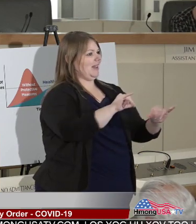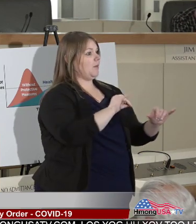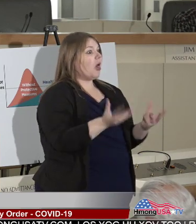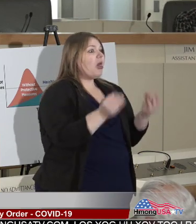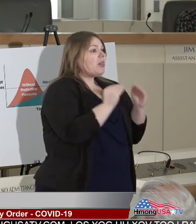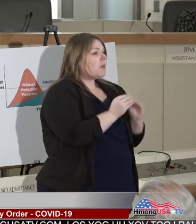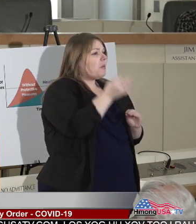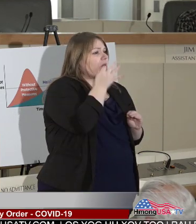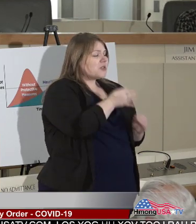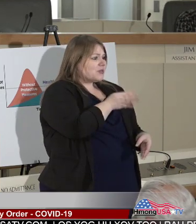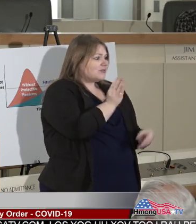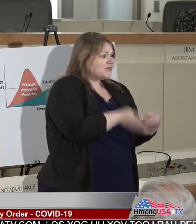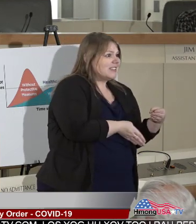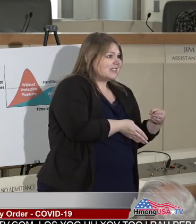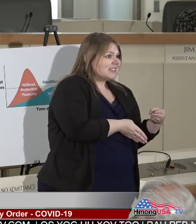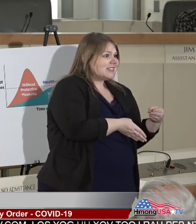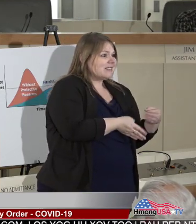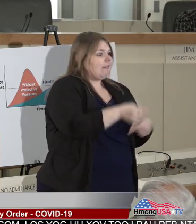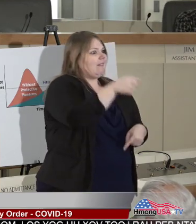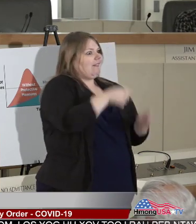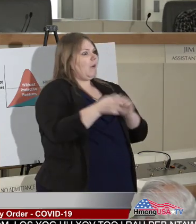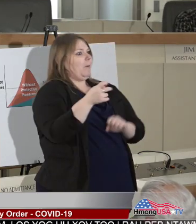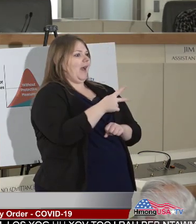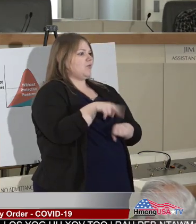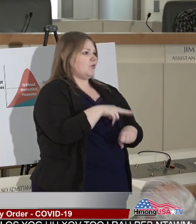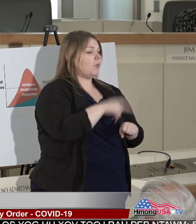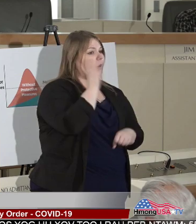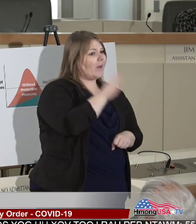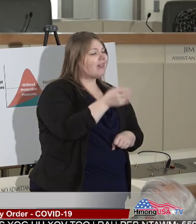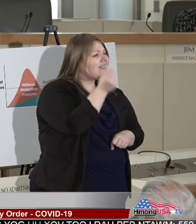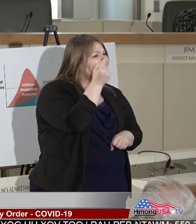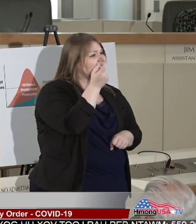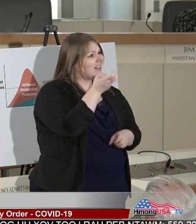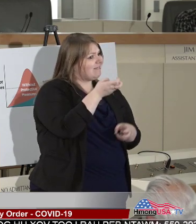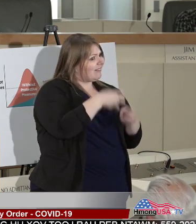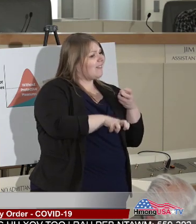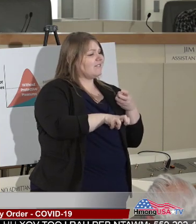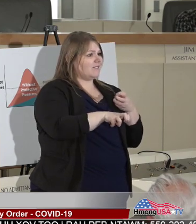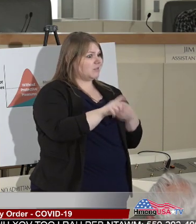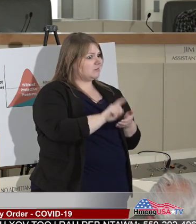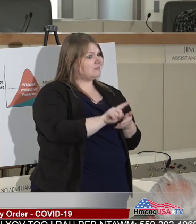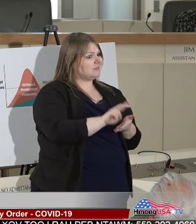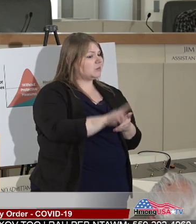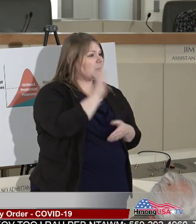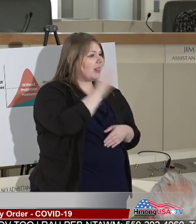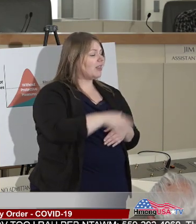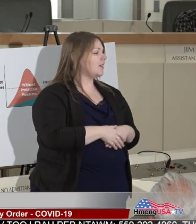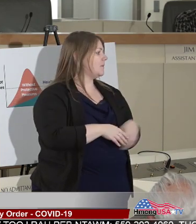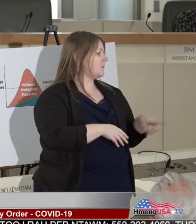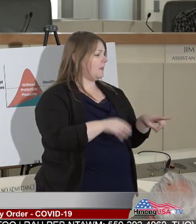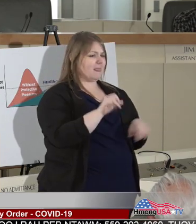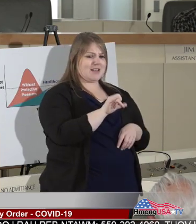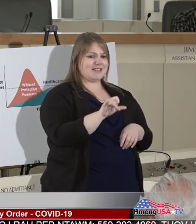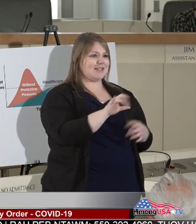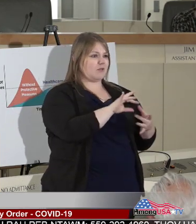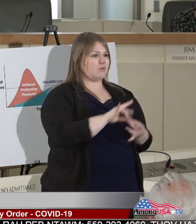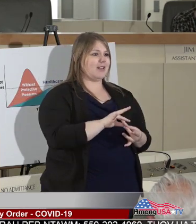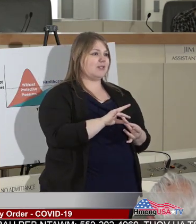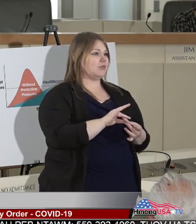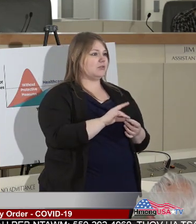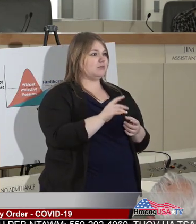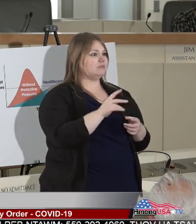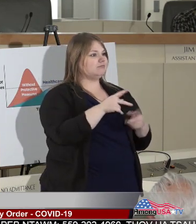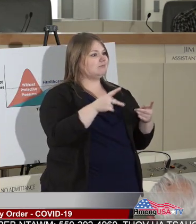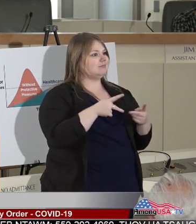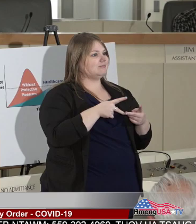of this, that's our goal, to get returned to normalcy. So it's going to be tough for the next few weeks. Safety applied to place-control